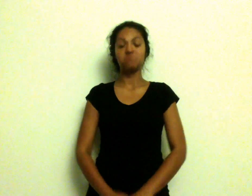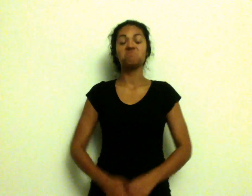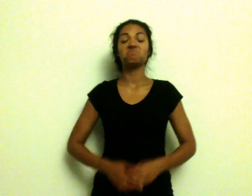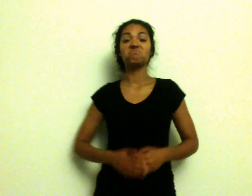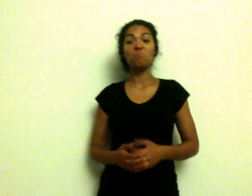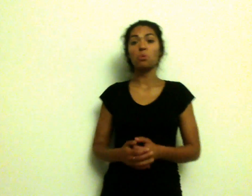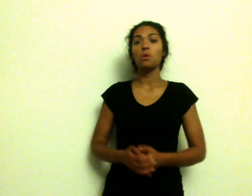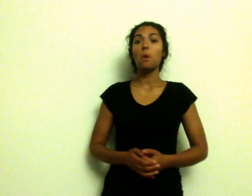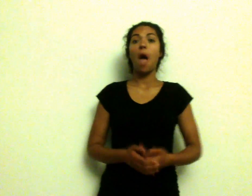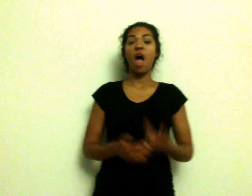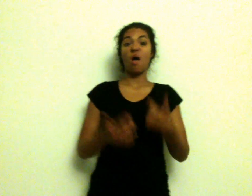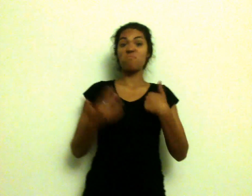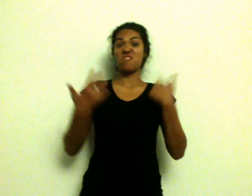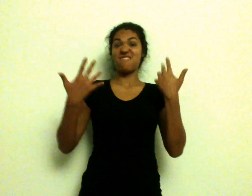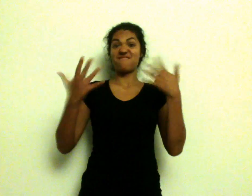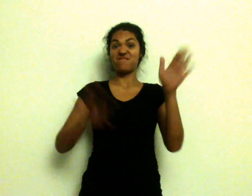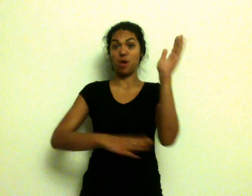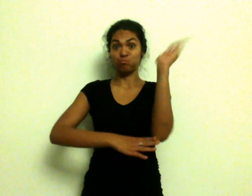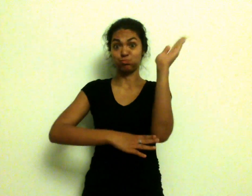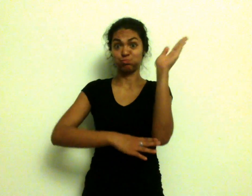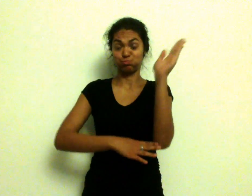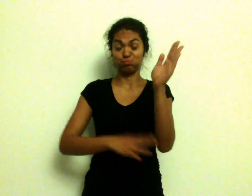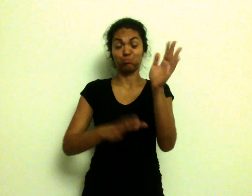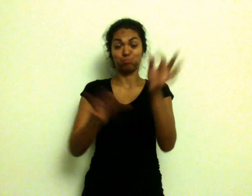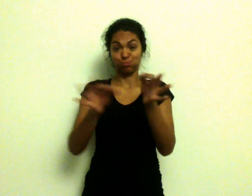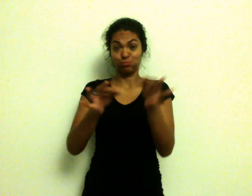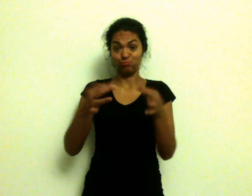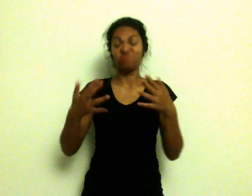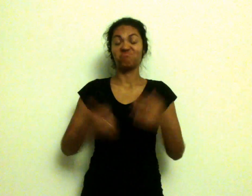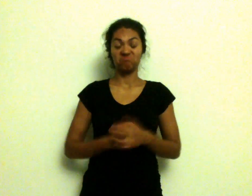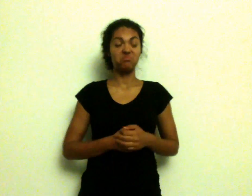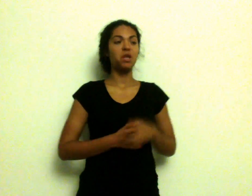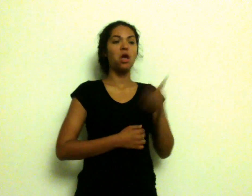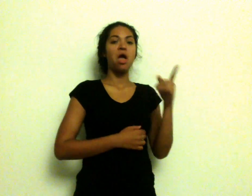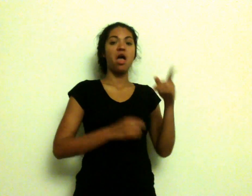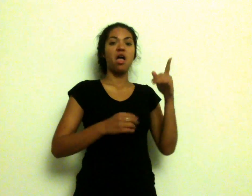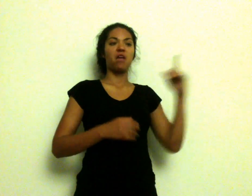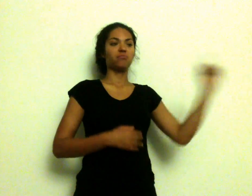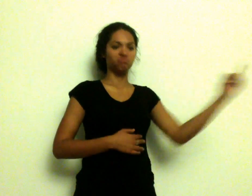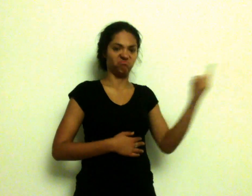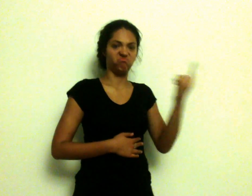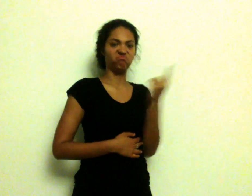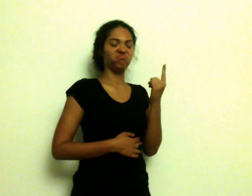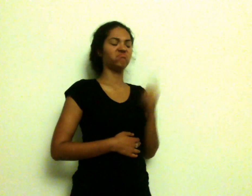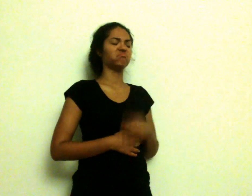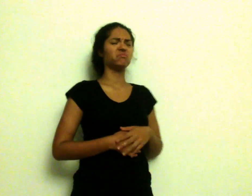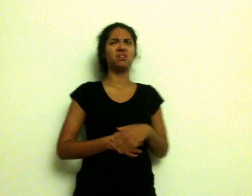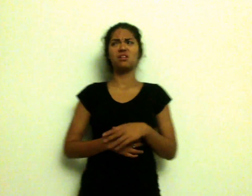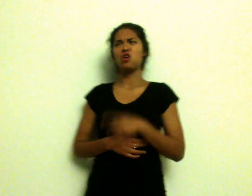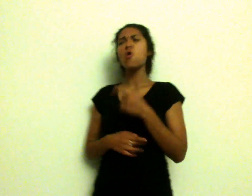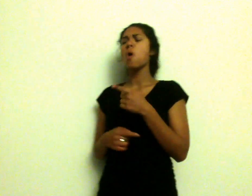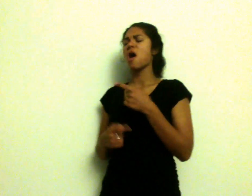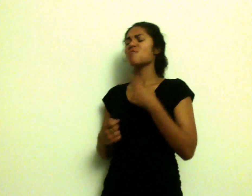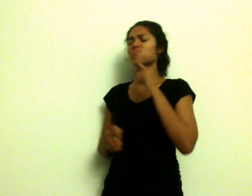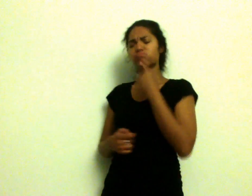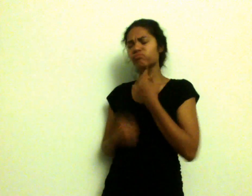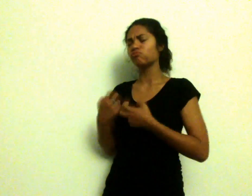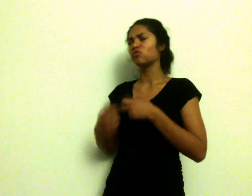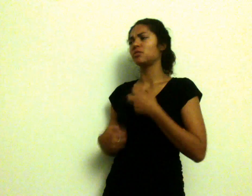And so as I presented them and I finished, he came to the front and he said, you got a big problem. The problem is you're studying an Eastern religion